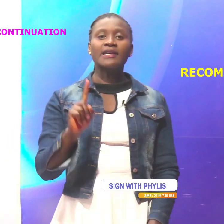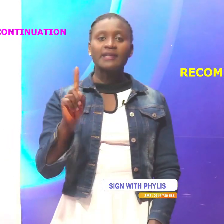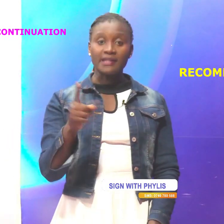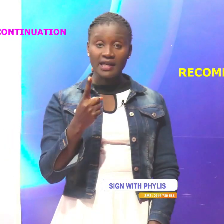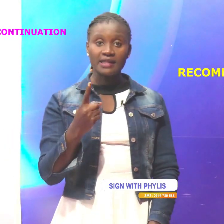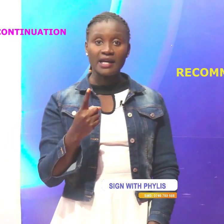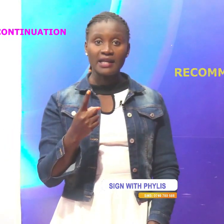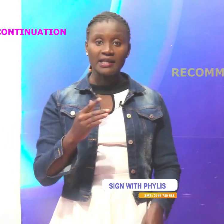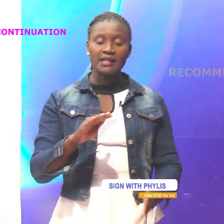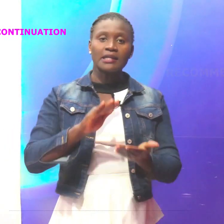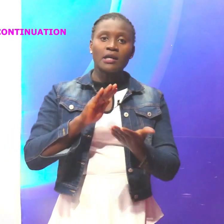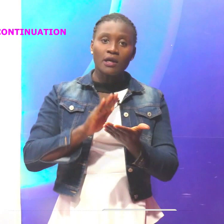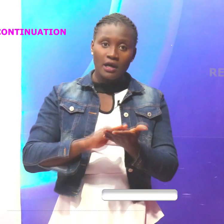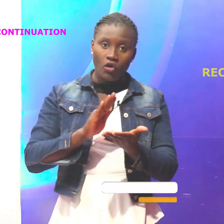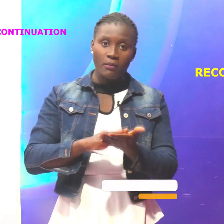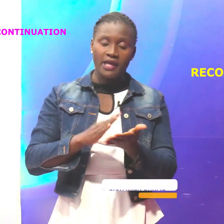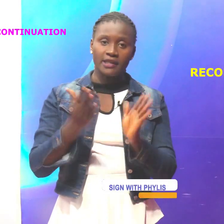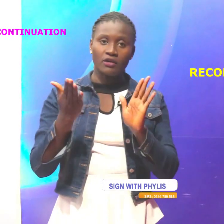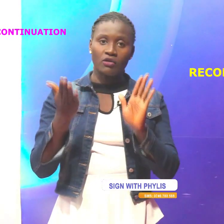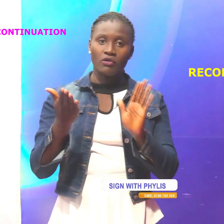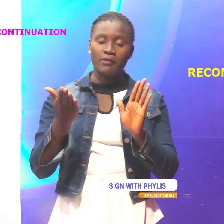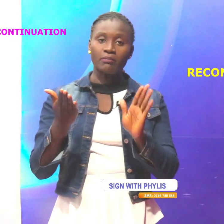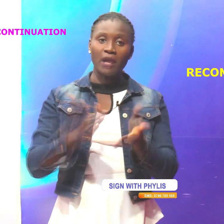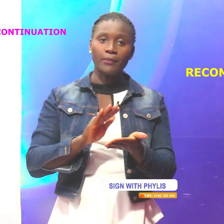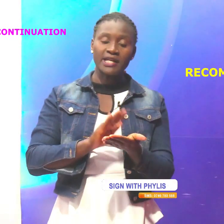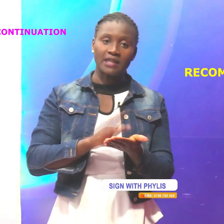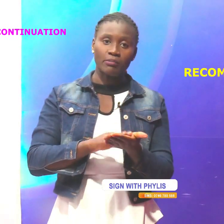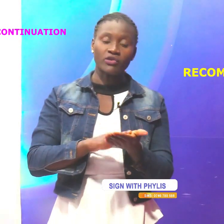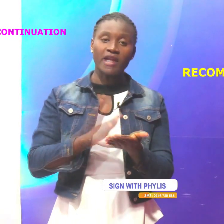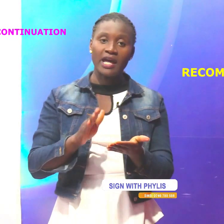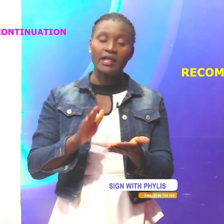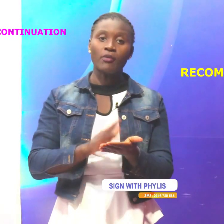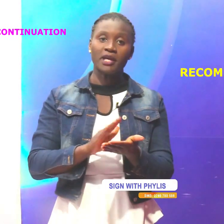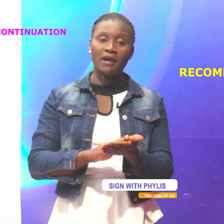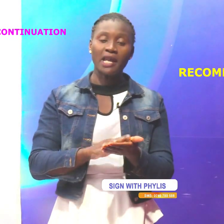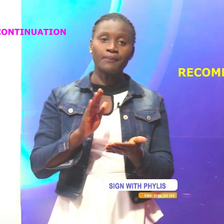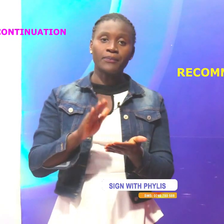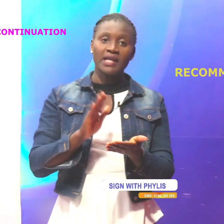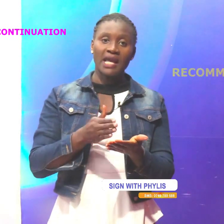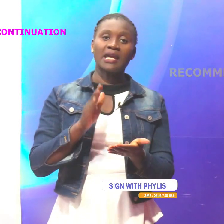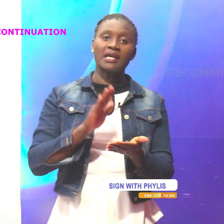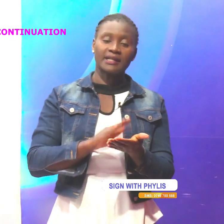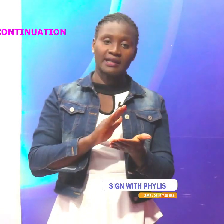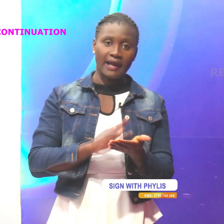second sign is recommend. Open palm, just tap it on the other open palm like clapping.